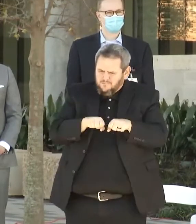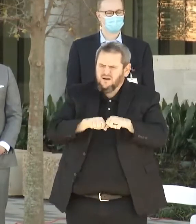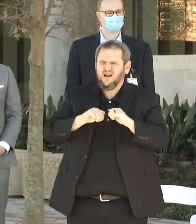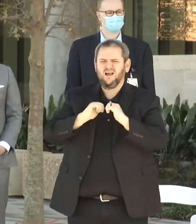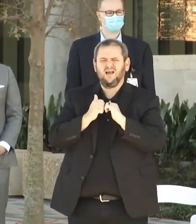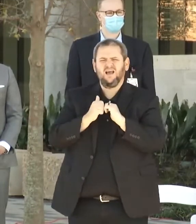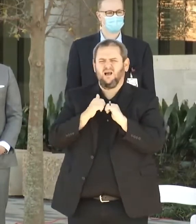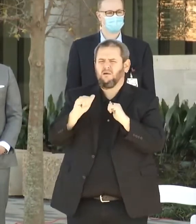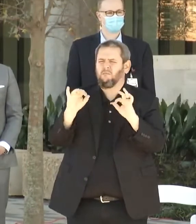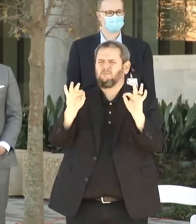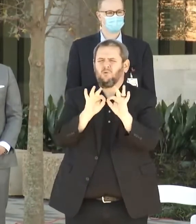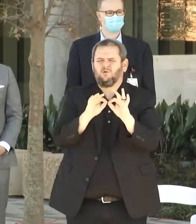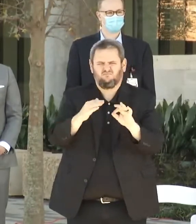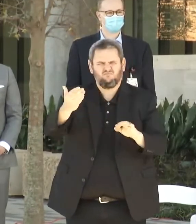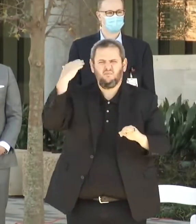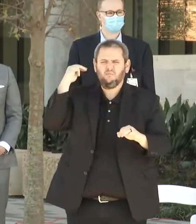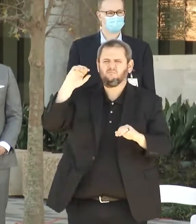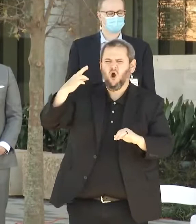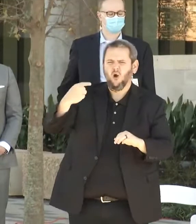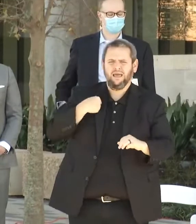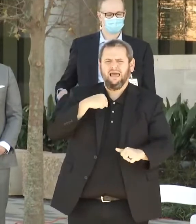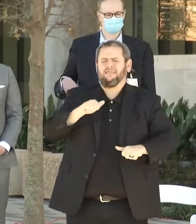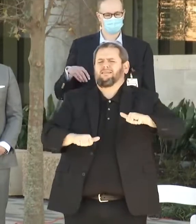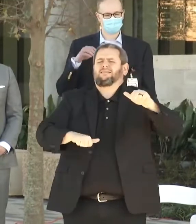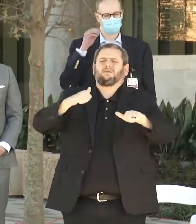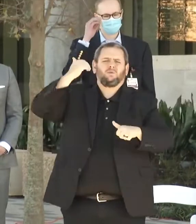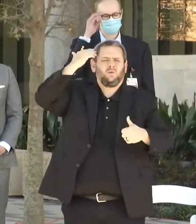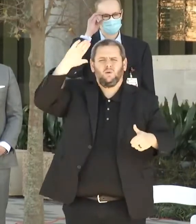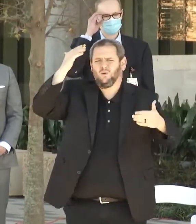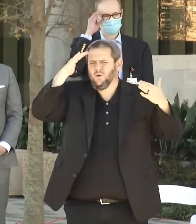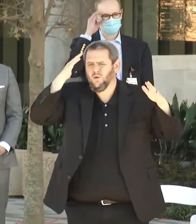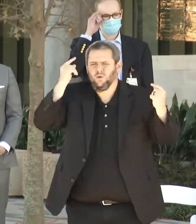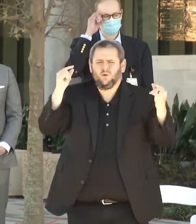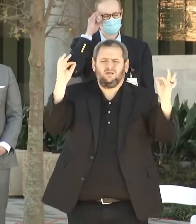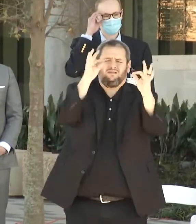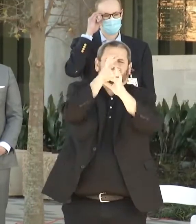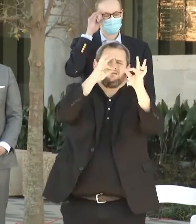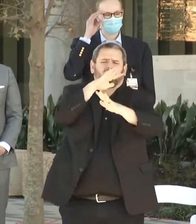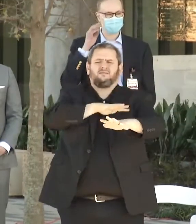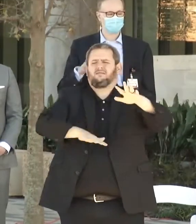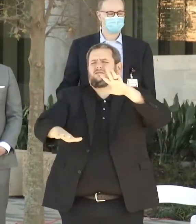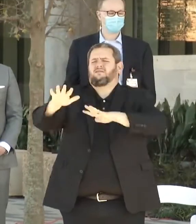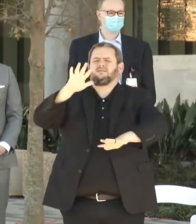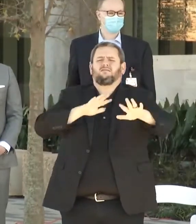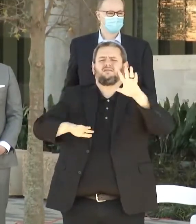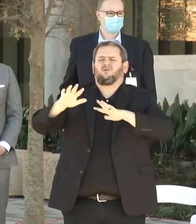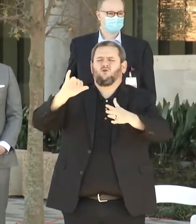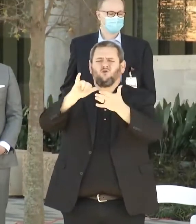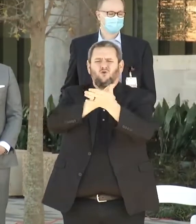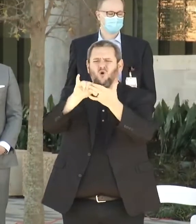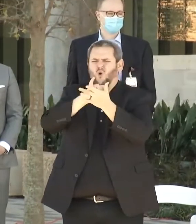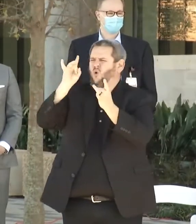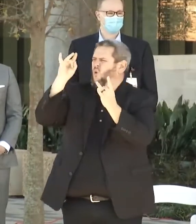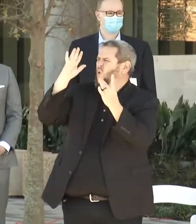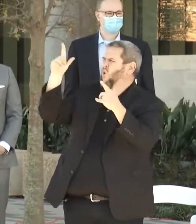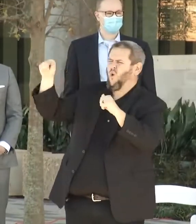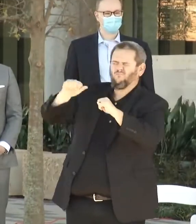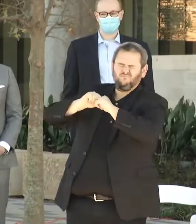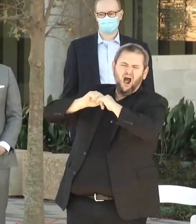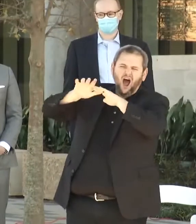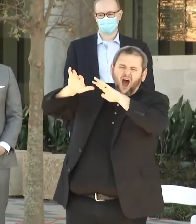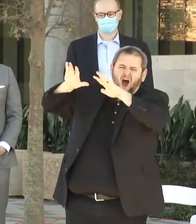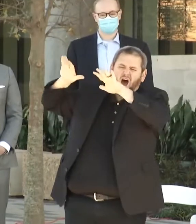about sources of PPE, and a frightful understanding of what COVID was doing in New York City. So we shut down a lot of our